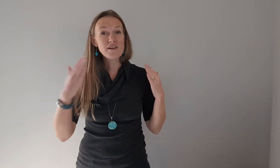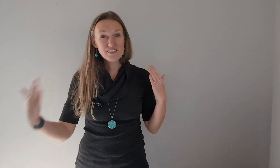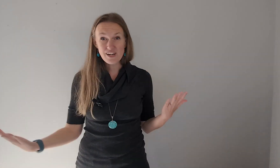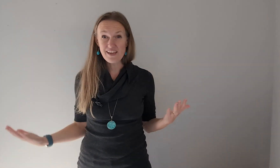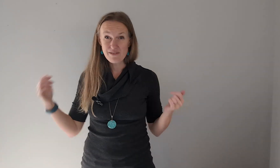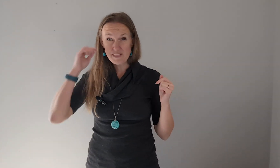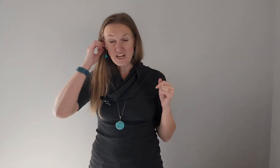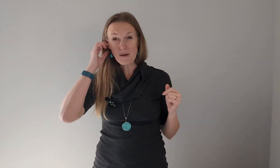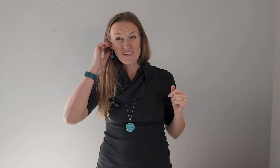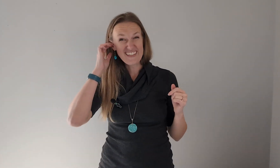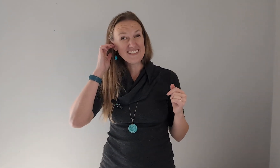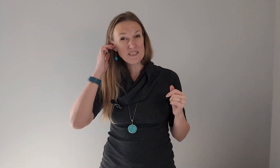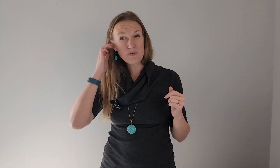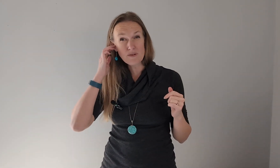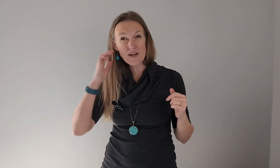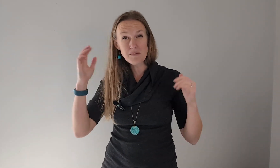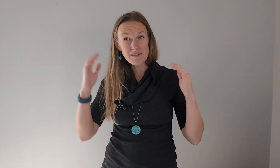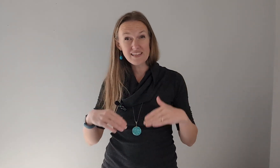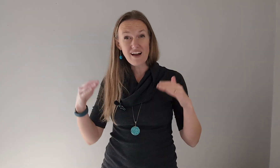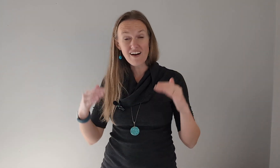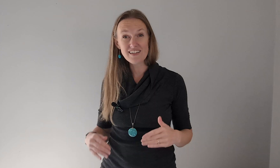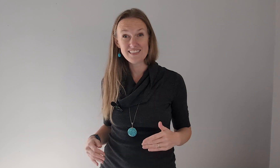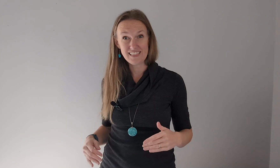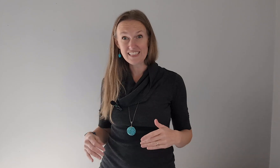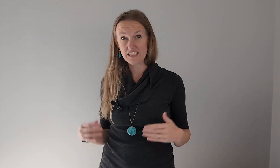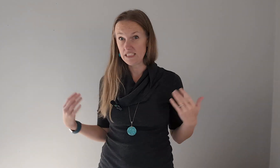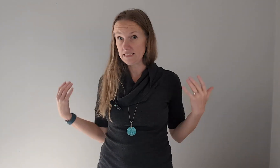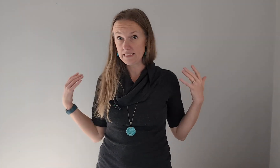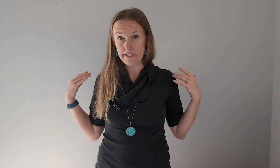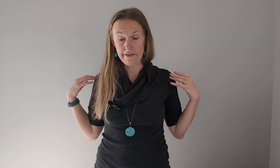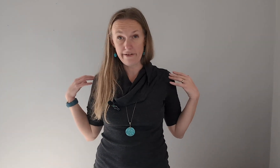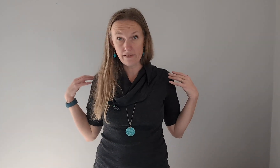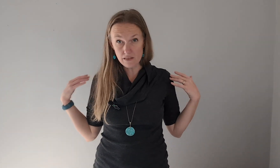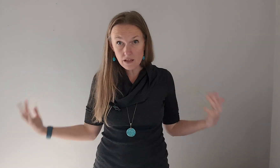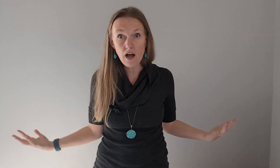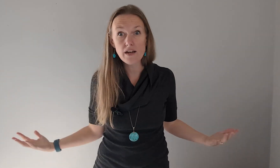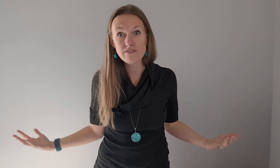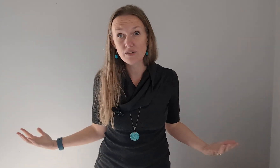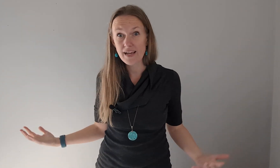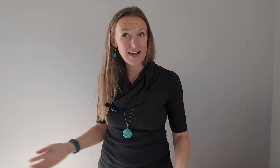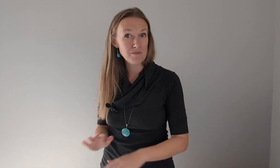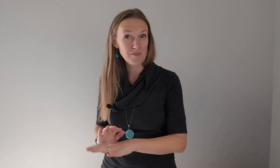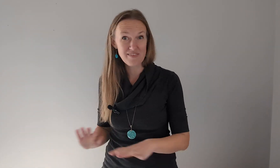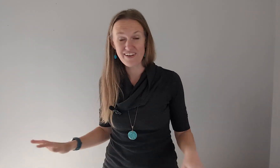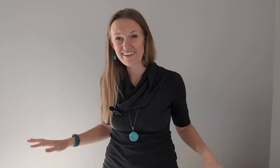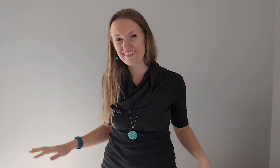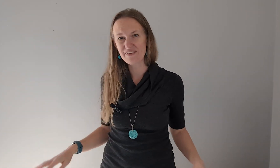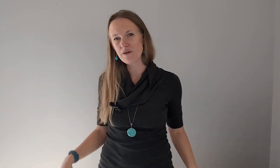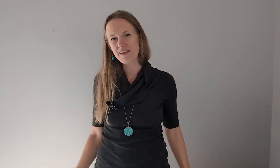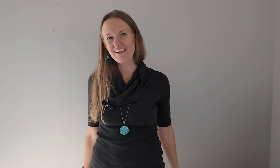don't we try that from the top? Okay, this is probably the hardest section because it's a lot of vocab with very little